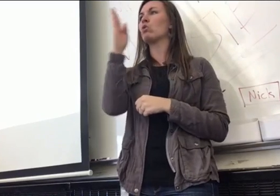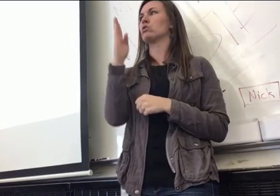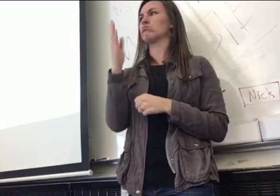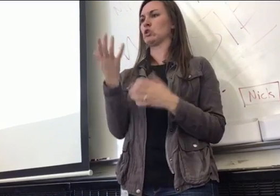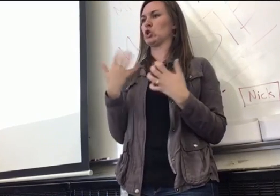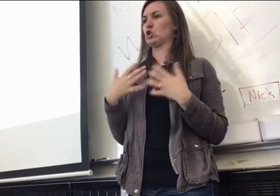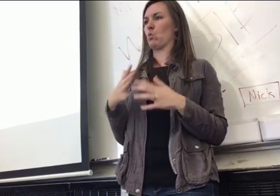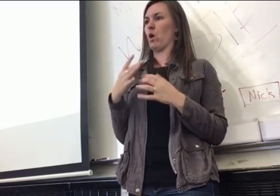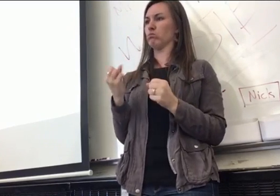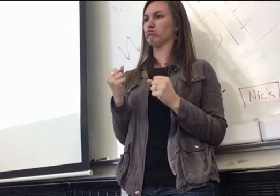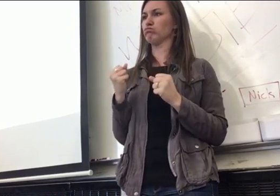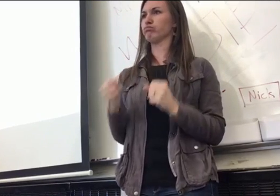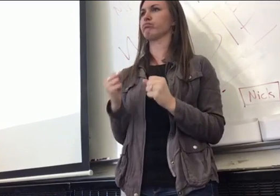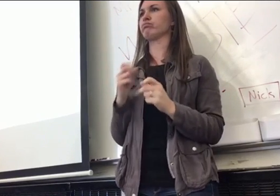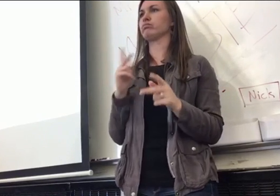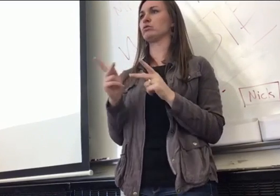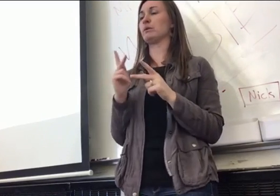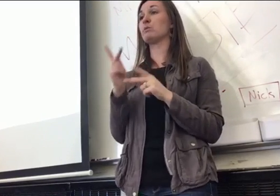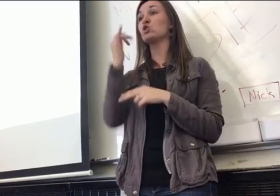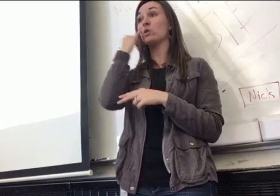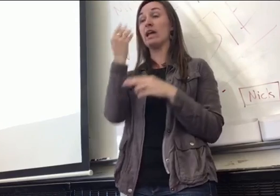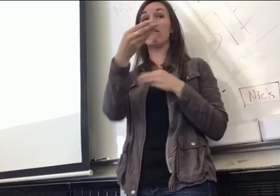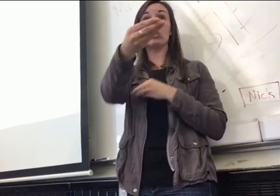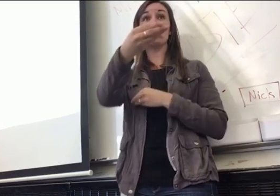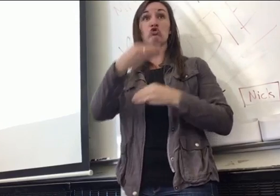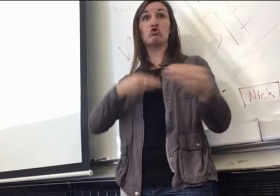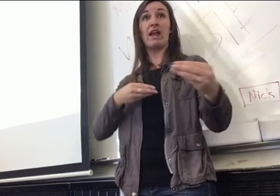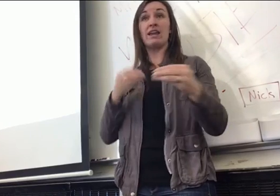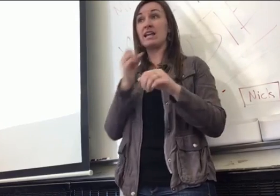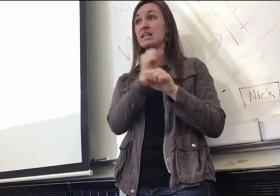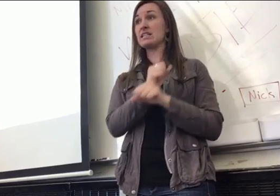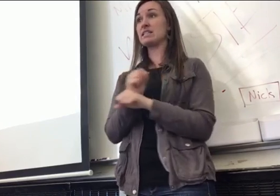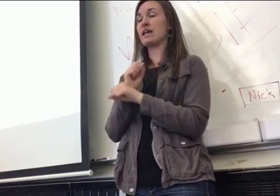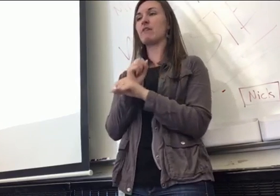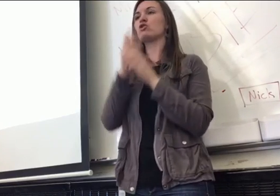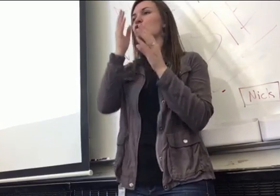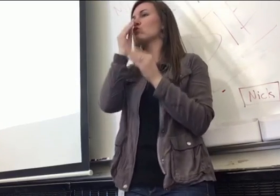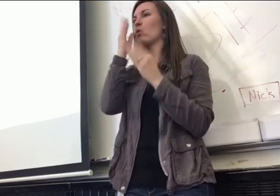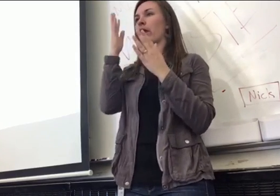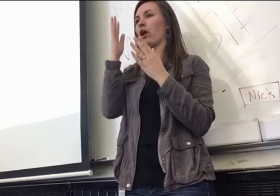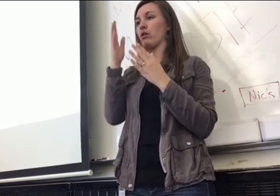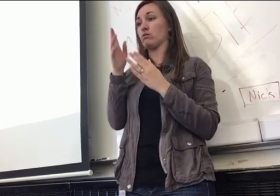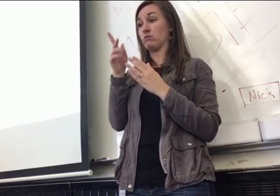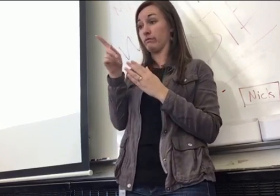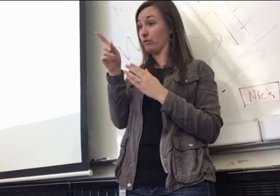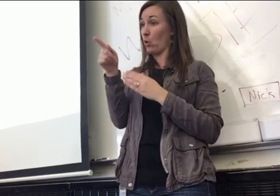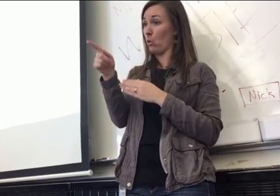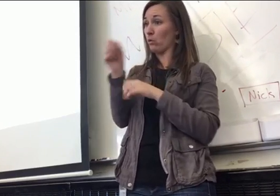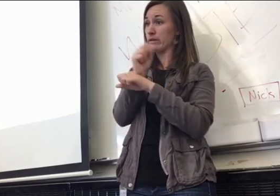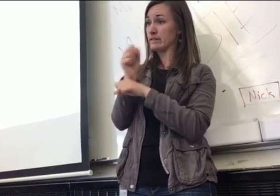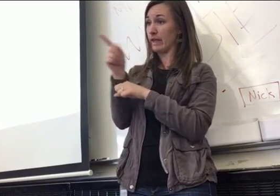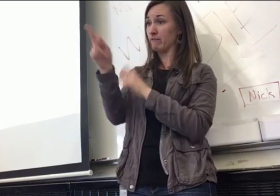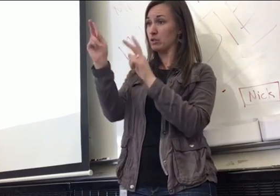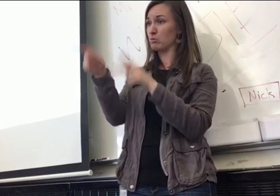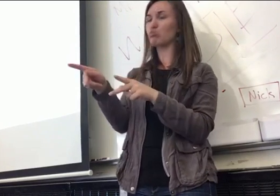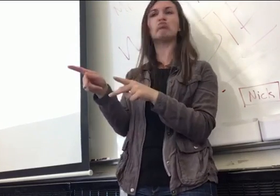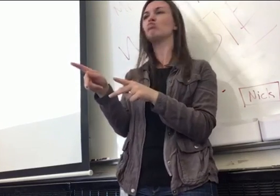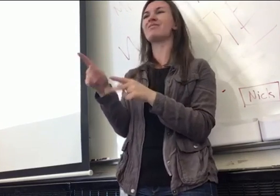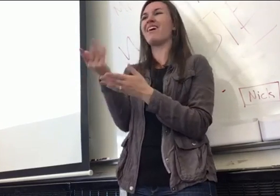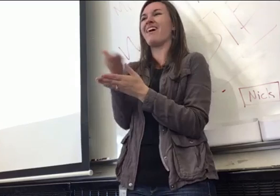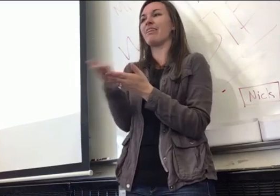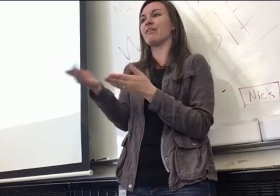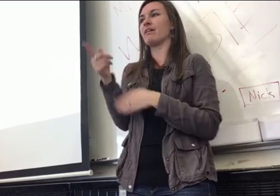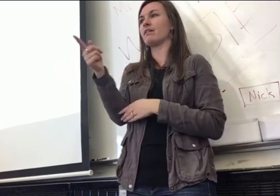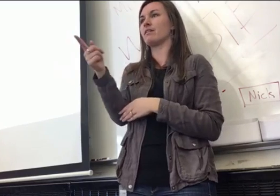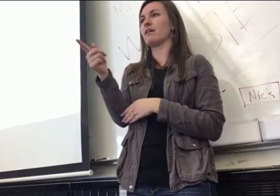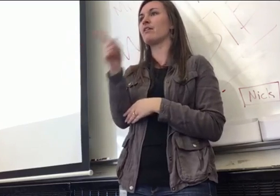slave trader, it really doesn't matter to you. These are just commodities. They are products. I want you to think of it this way, though. Slaves are very